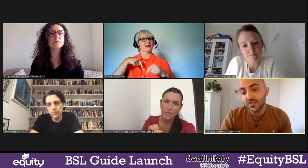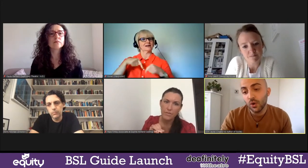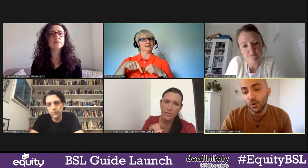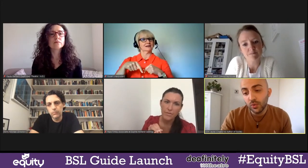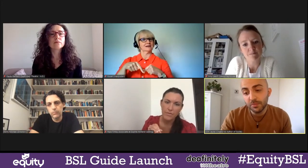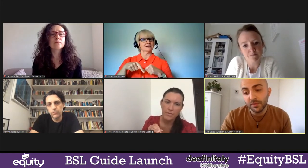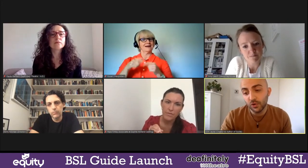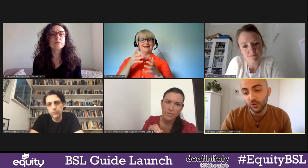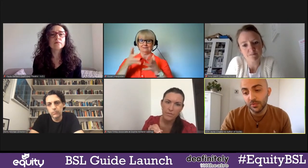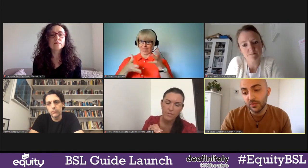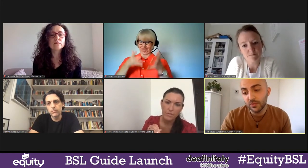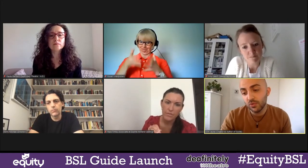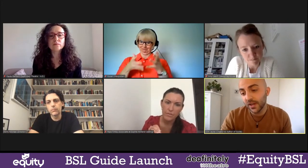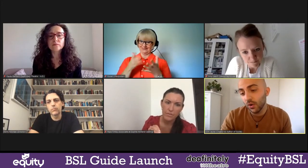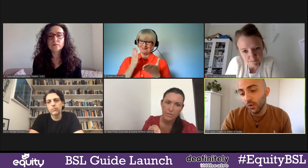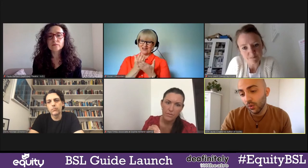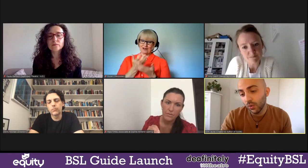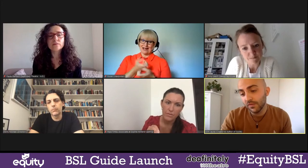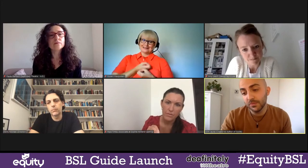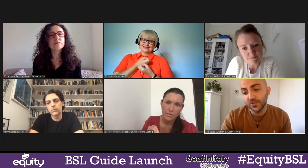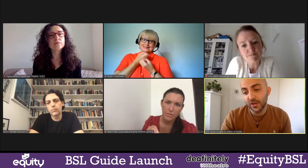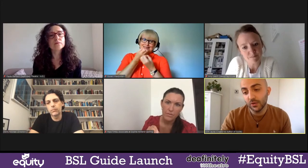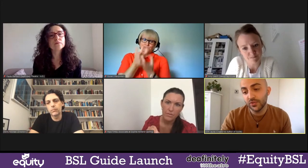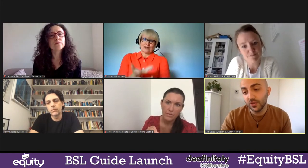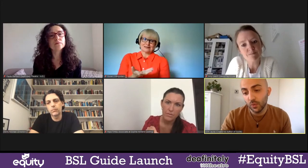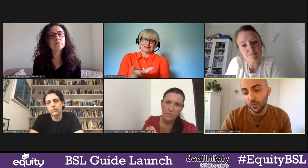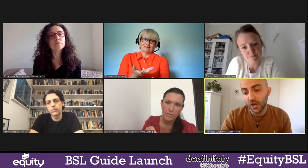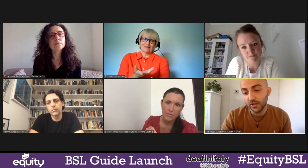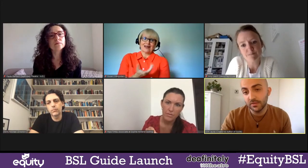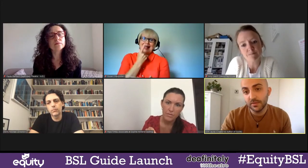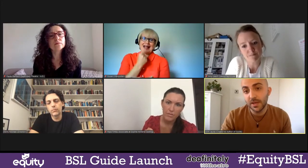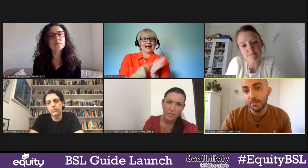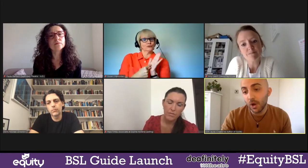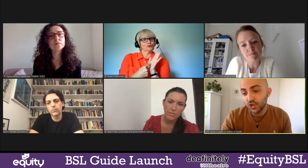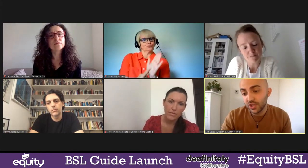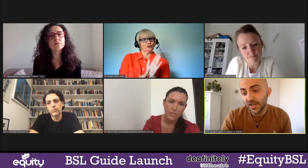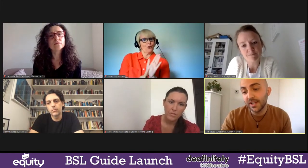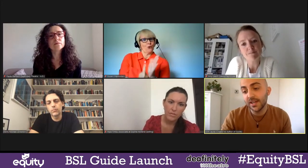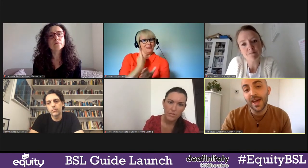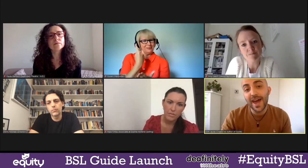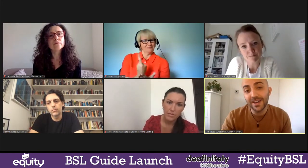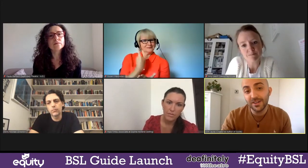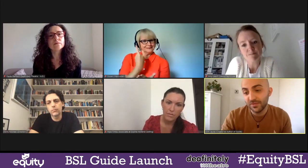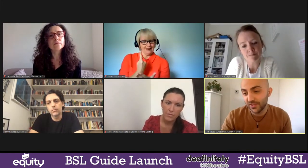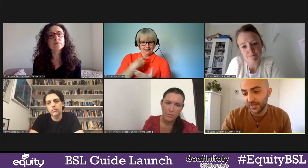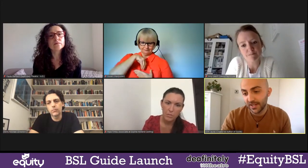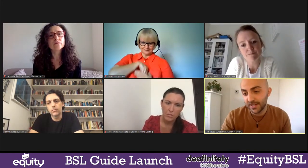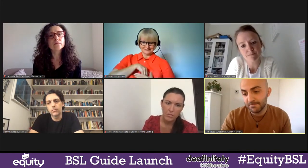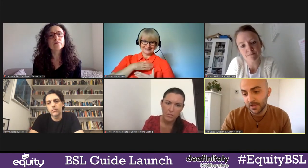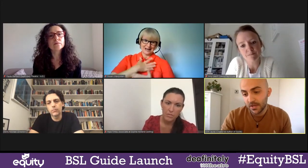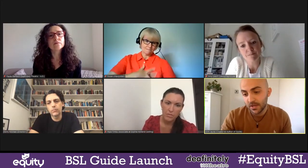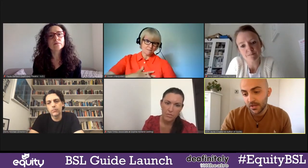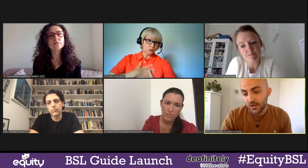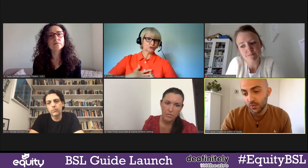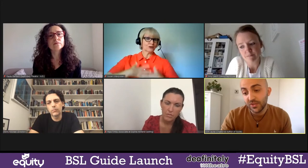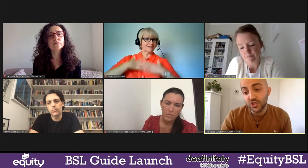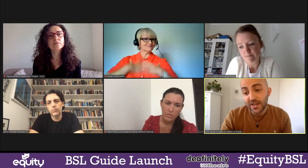all the performers to bring all of themselves to the work, emotionally and physically. With